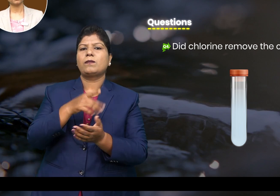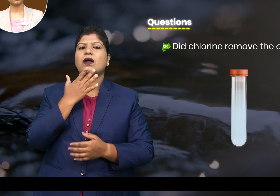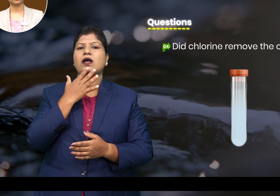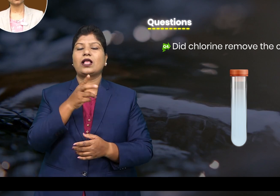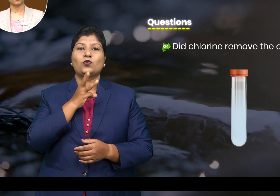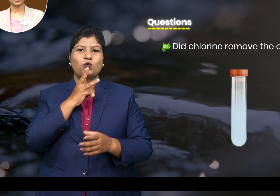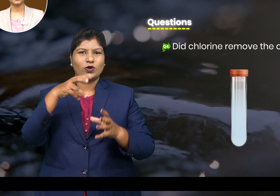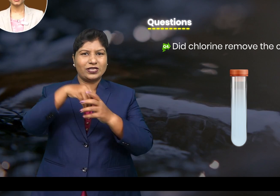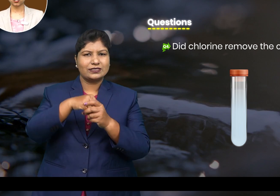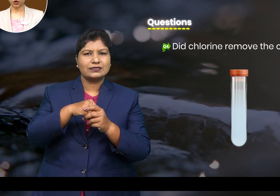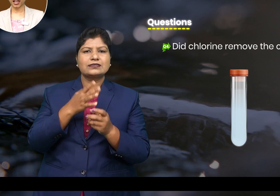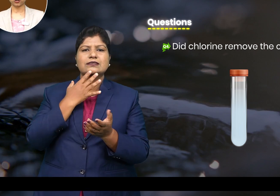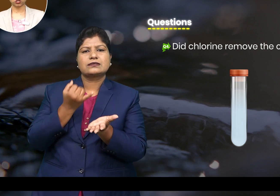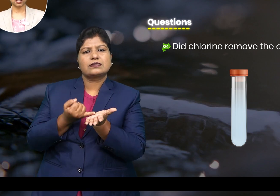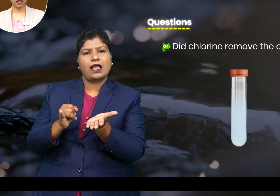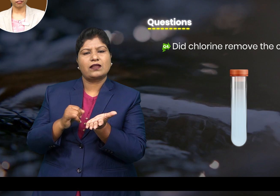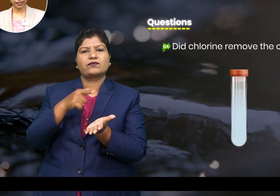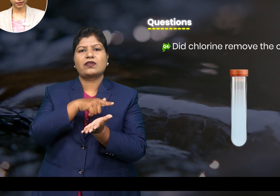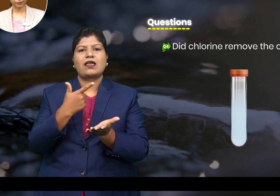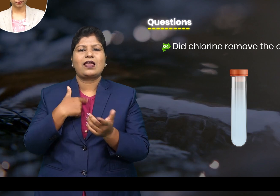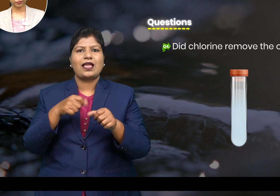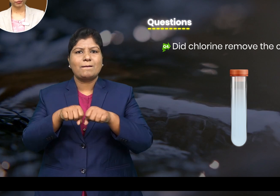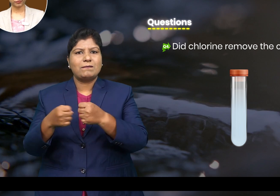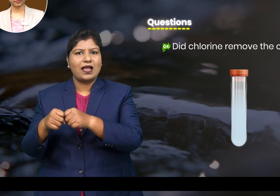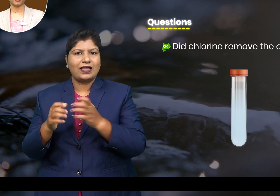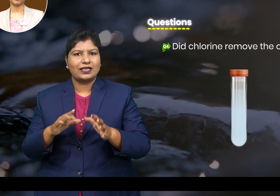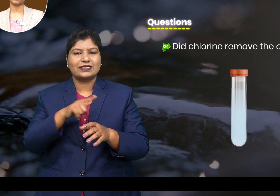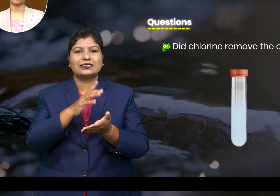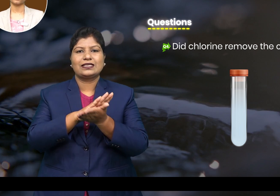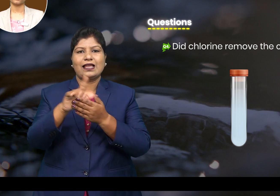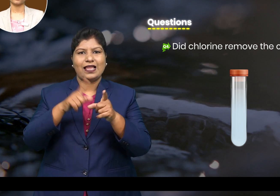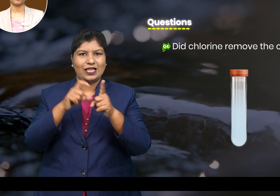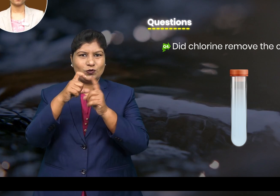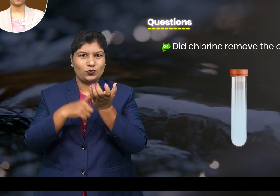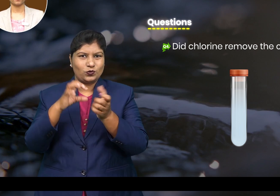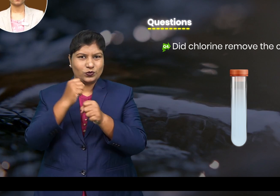water, destroy hydrogen sulfide,